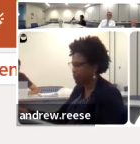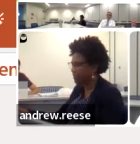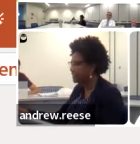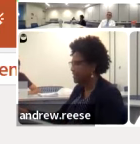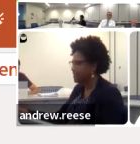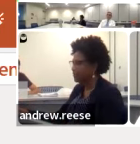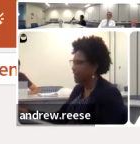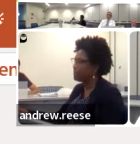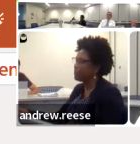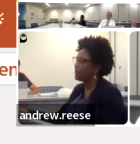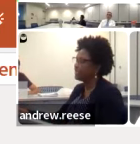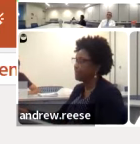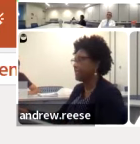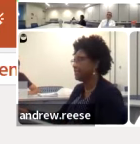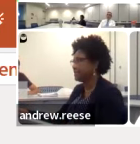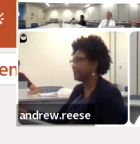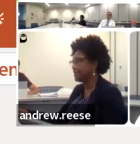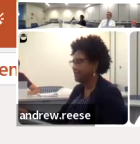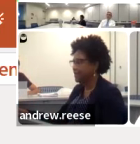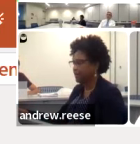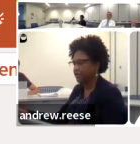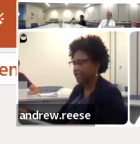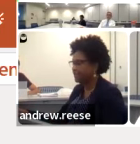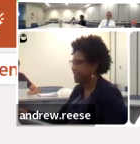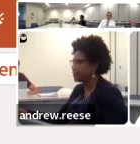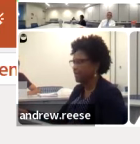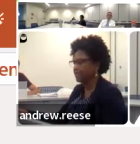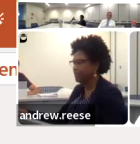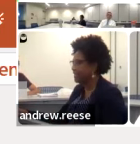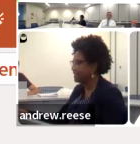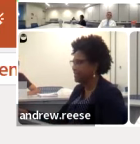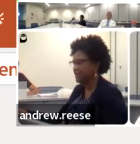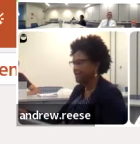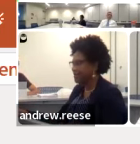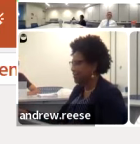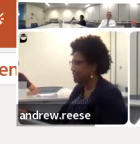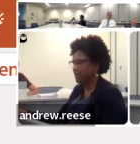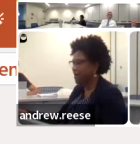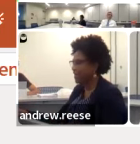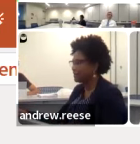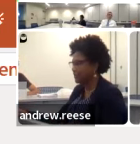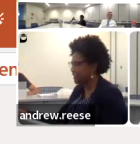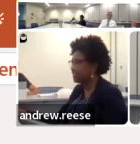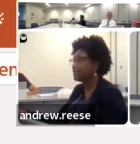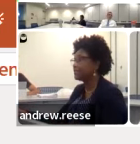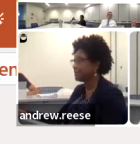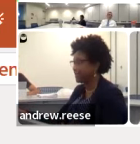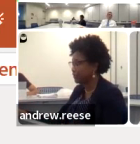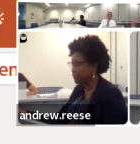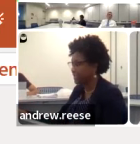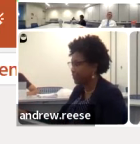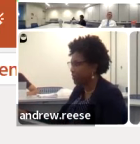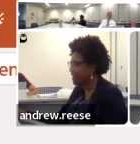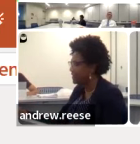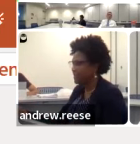and support to help people with disabilities, including intellectual disability, behavioral health conditions,